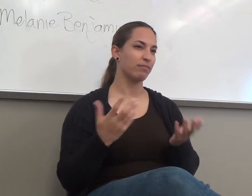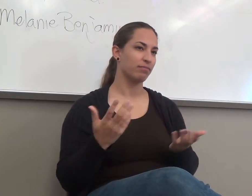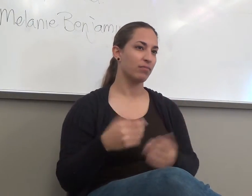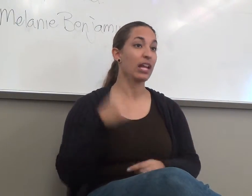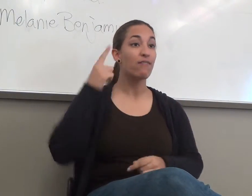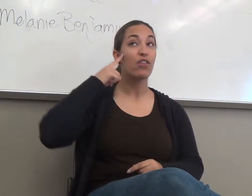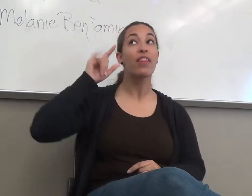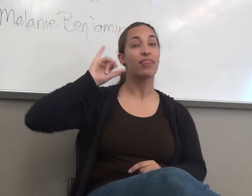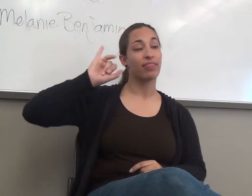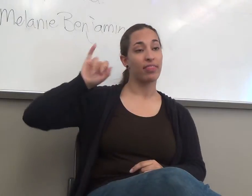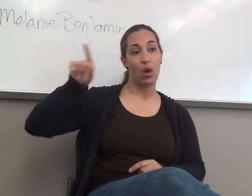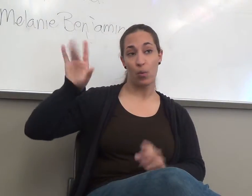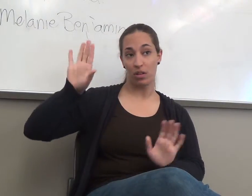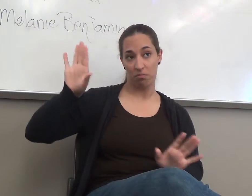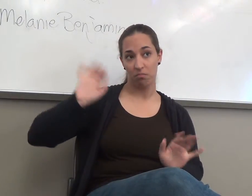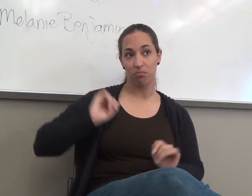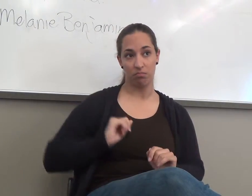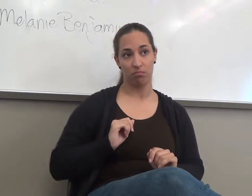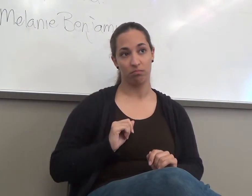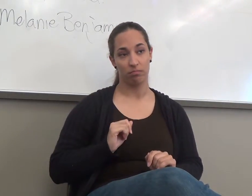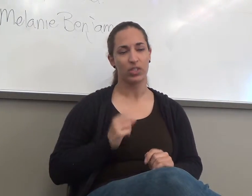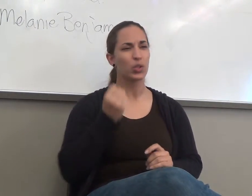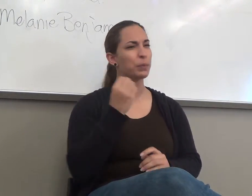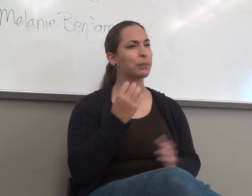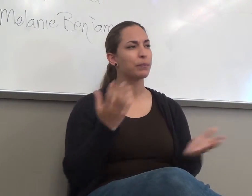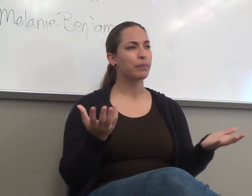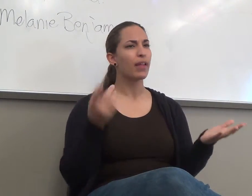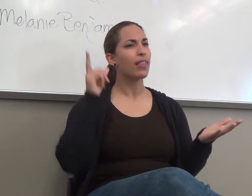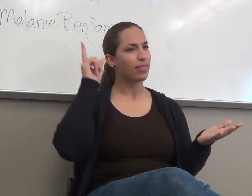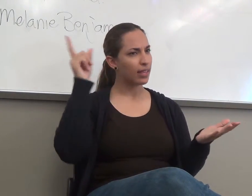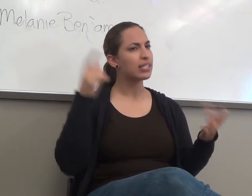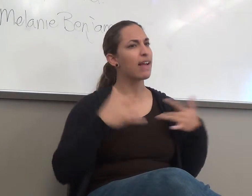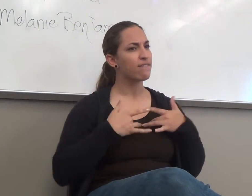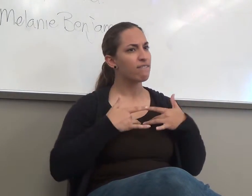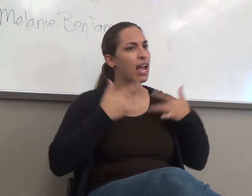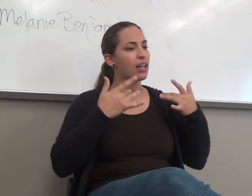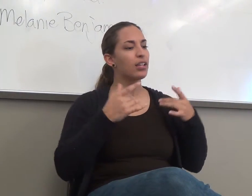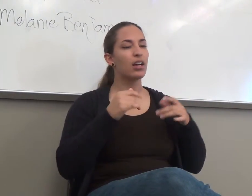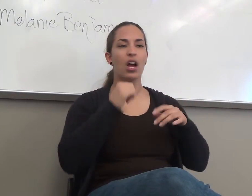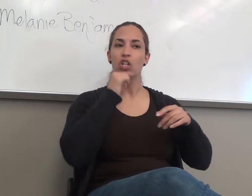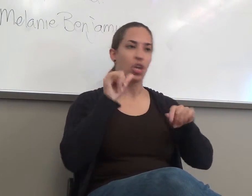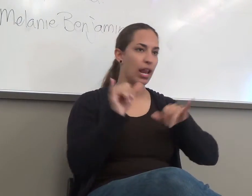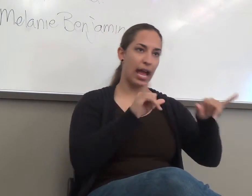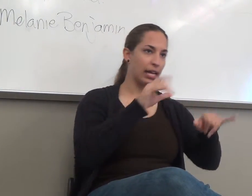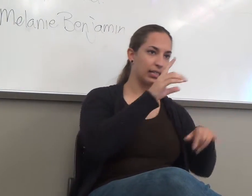Any questions about that one? So this is an event, unlike the diner. How much time